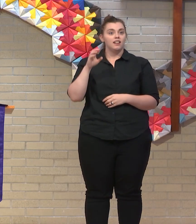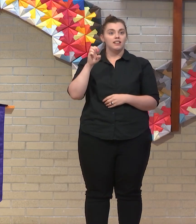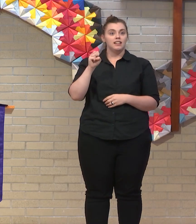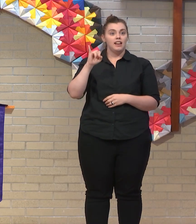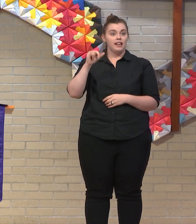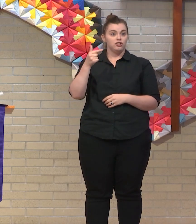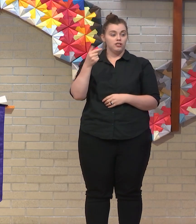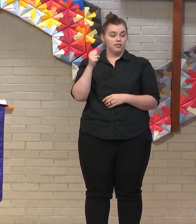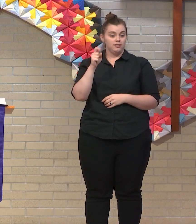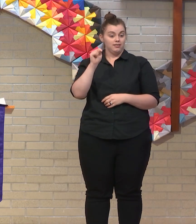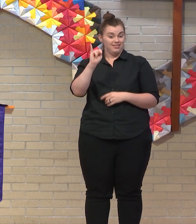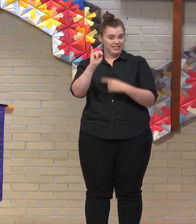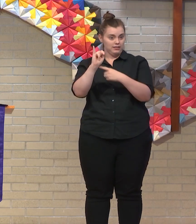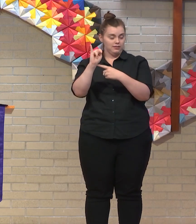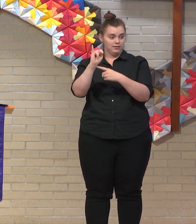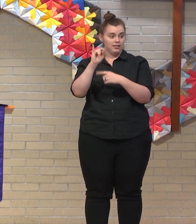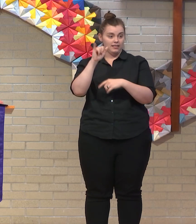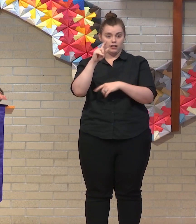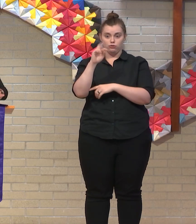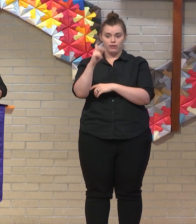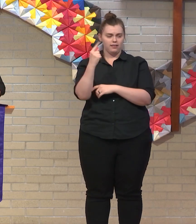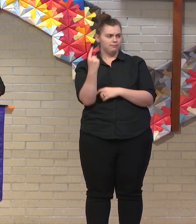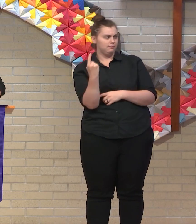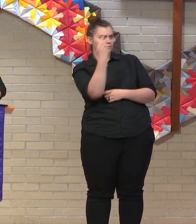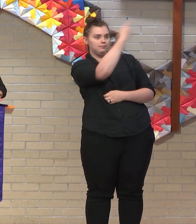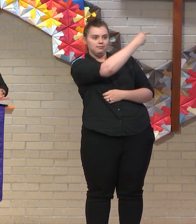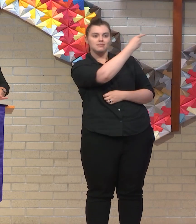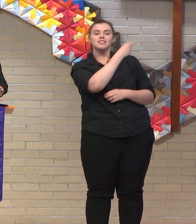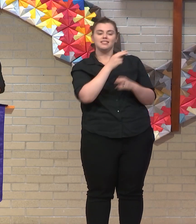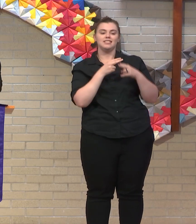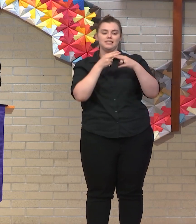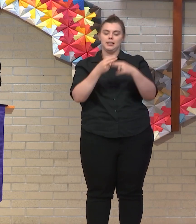is named in honor of Ori J. Eichste.